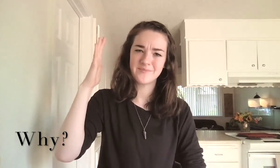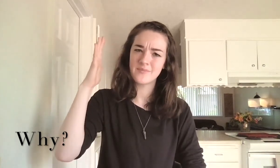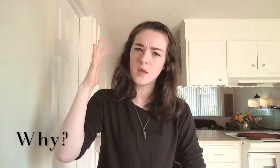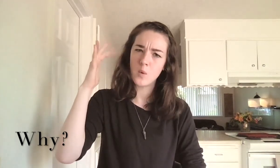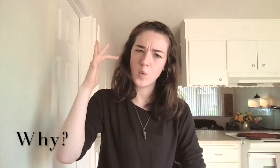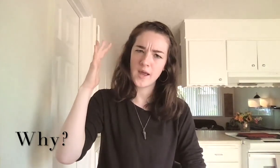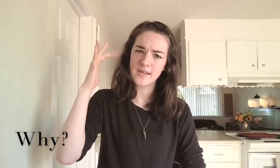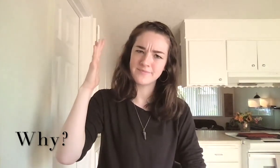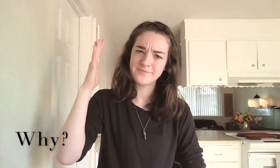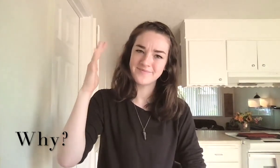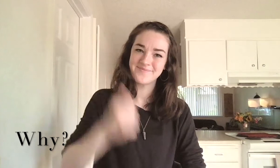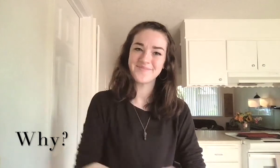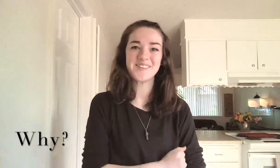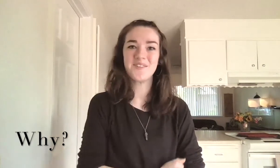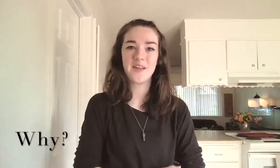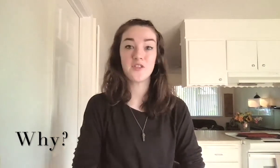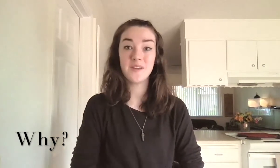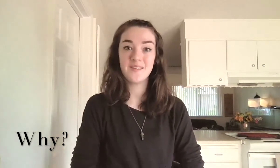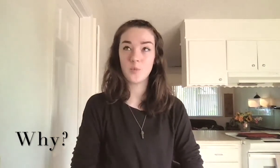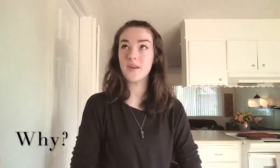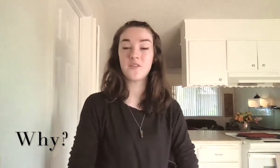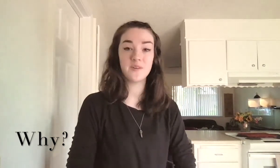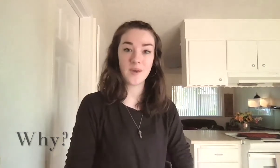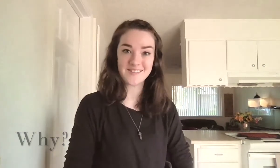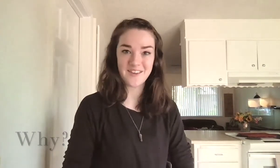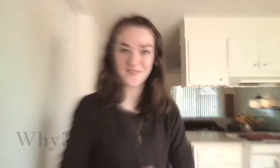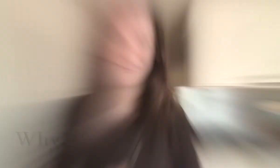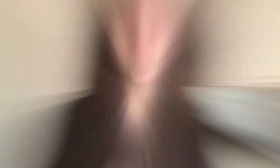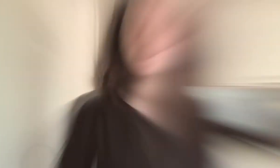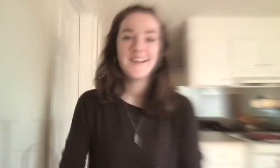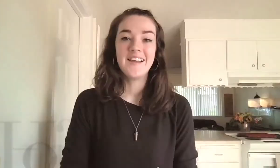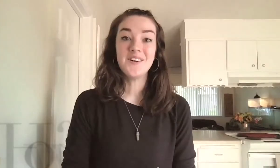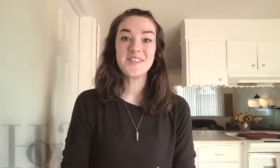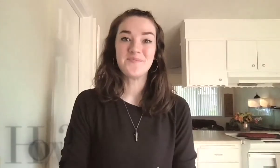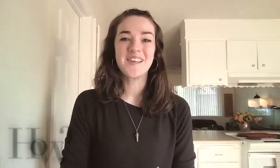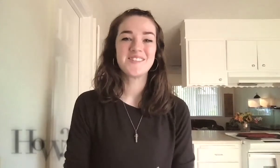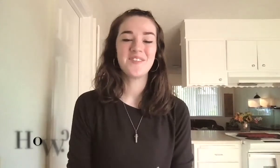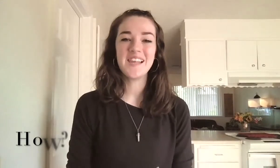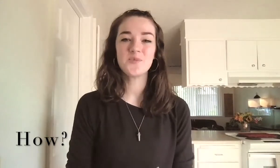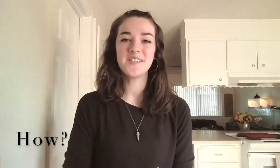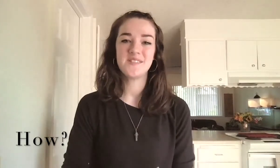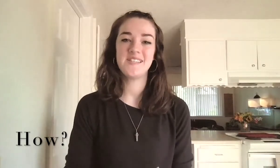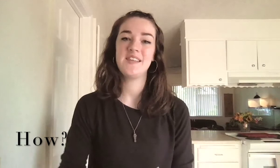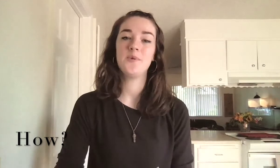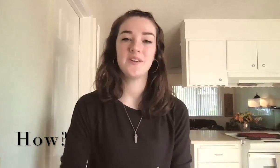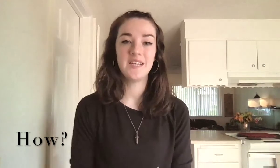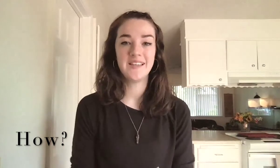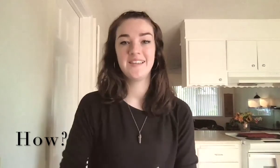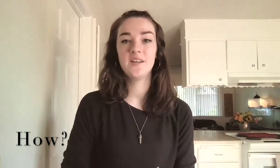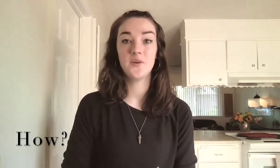why? So yeah, three ways there for you. Awesome. So the last word of today that we are going to learn, although we